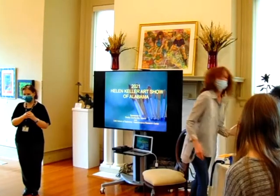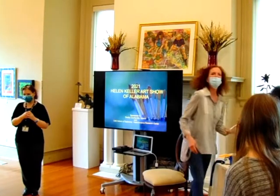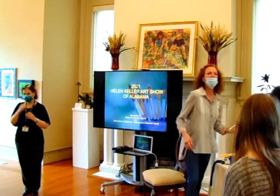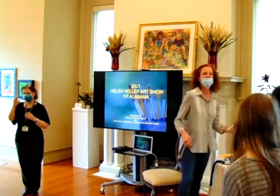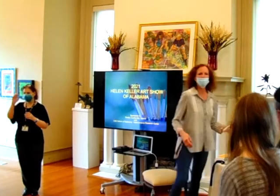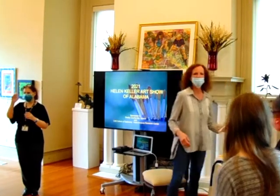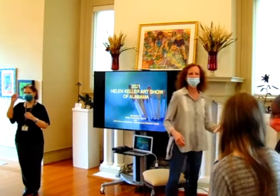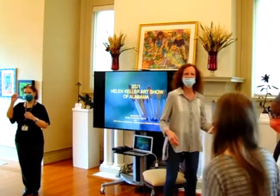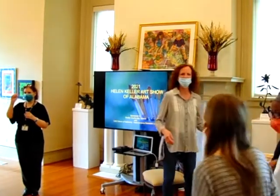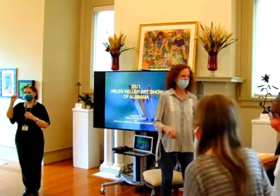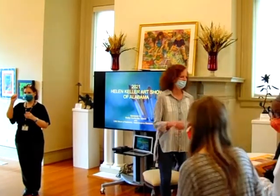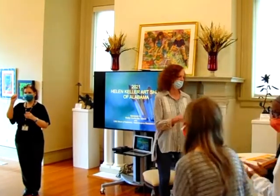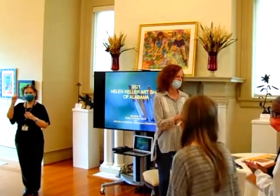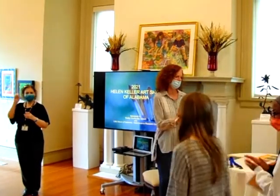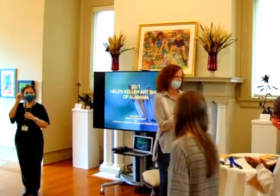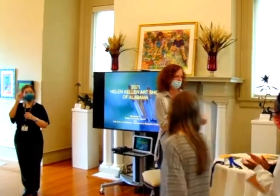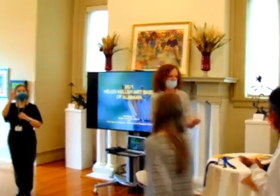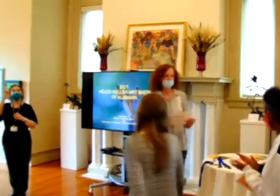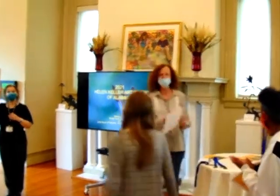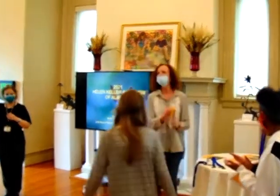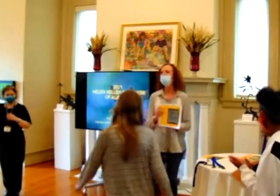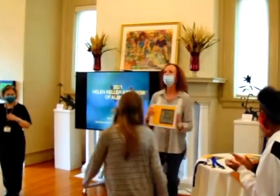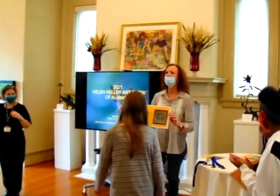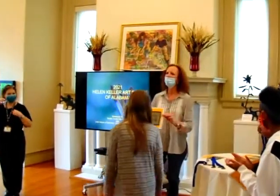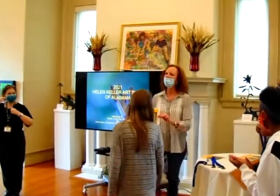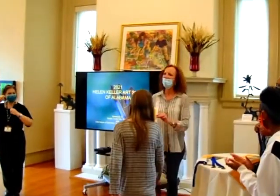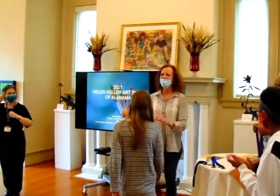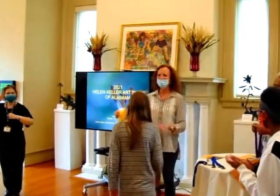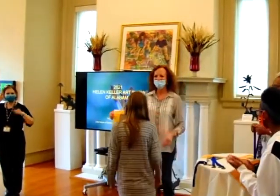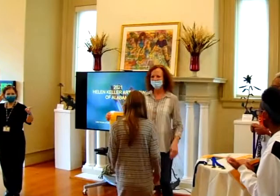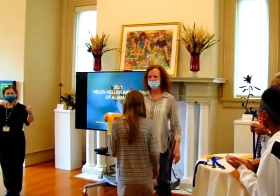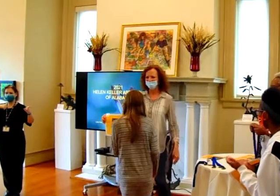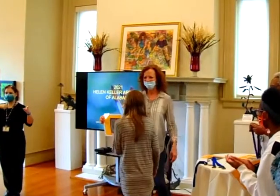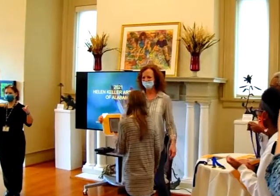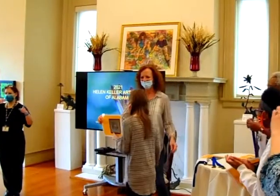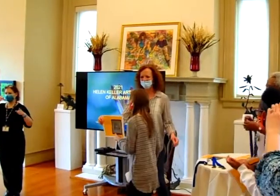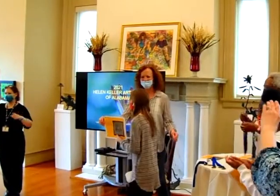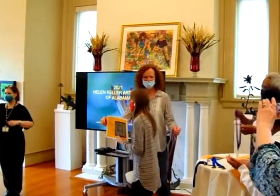Erin Paulson for My Extraordinary Liger.